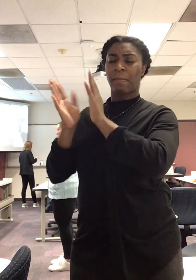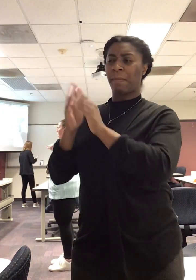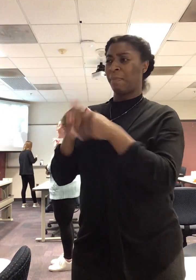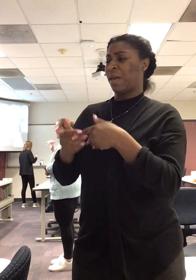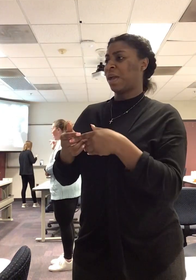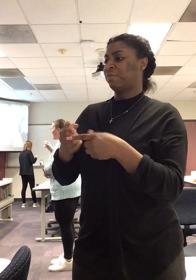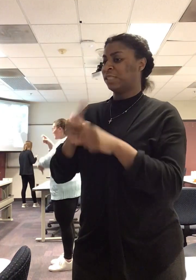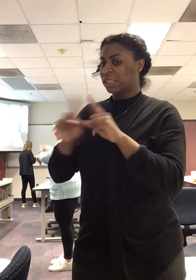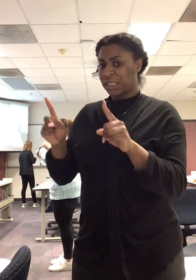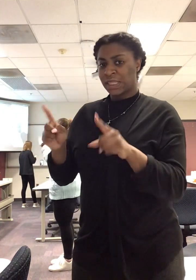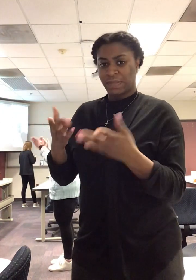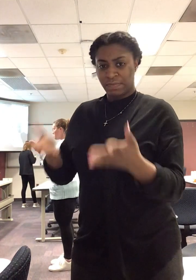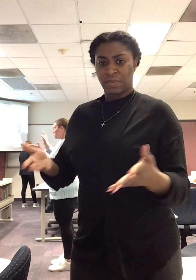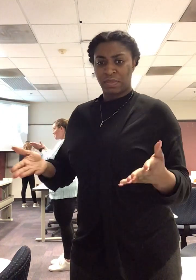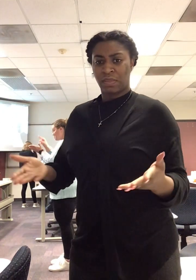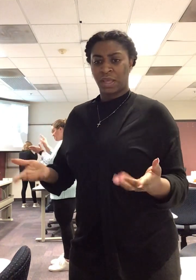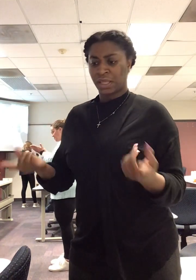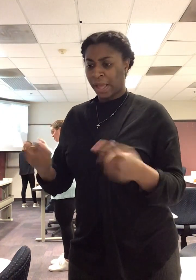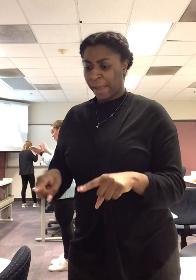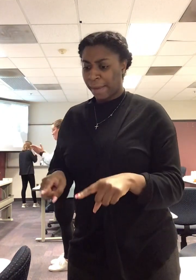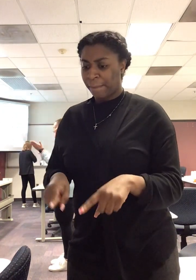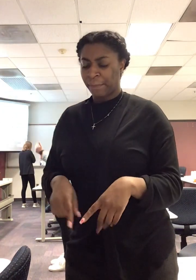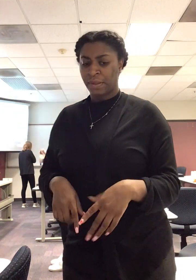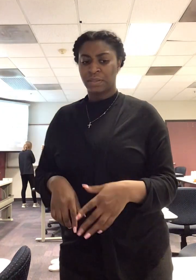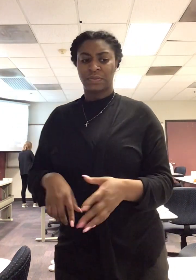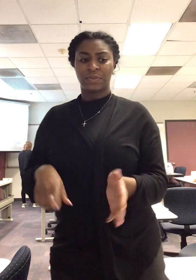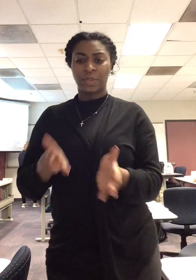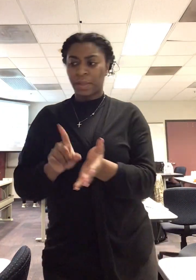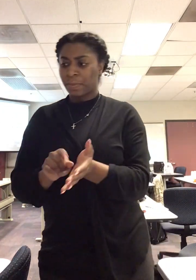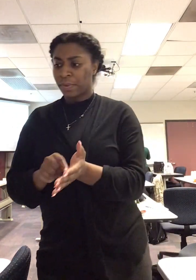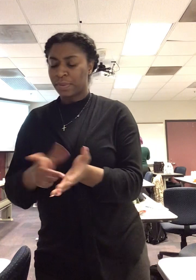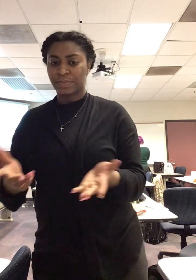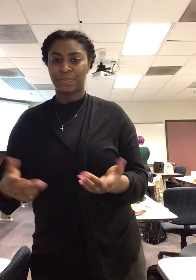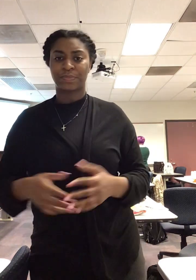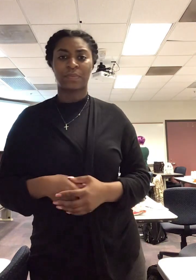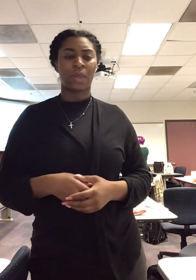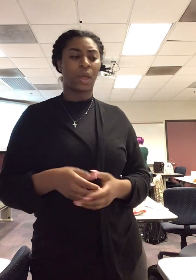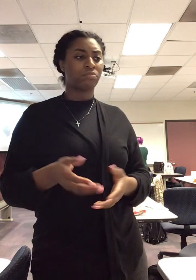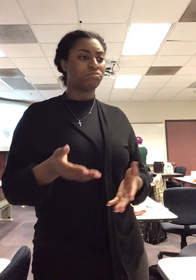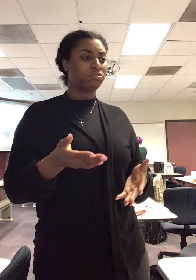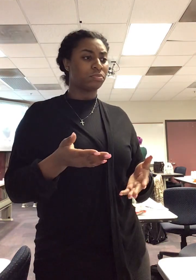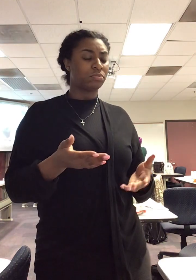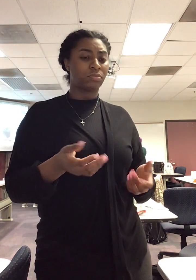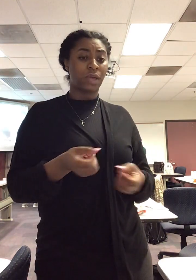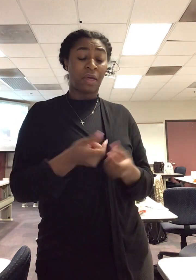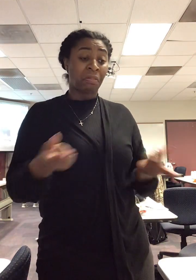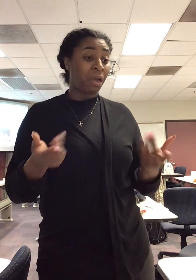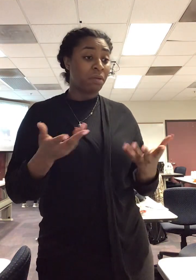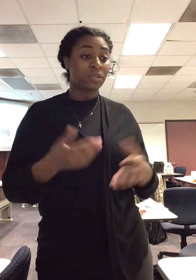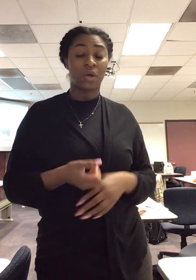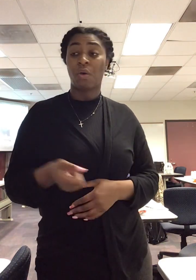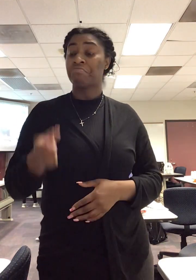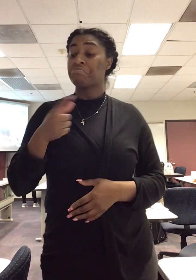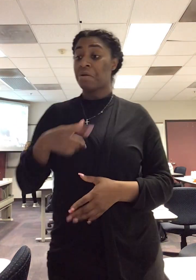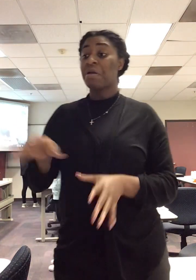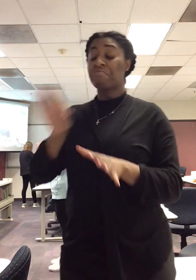time period, an actual newspaper. Anything else? A picture, What kind of picture? like a picture of someone